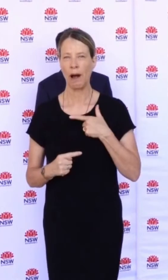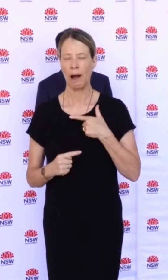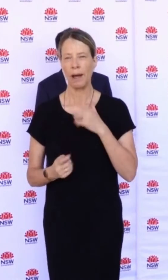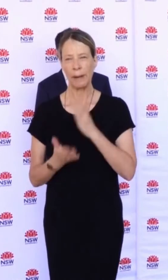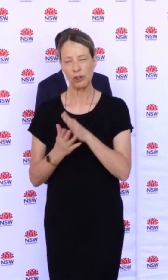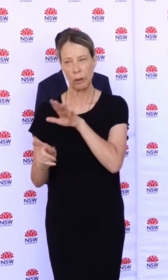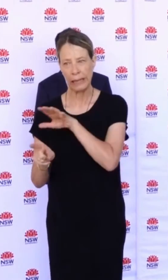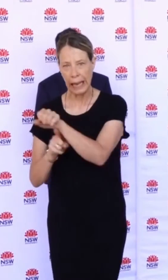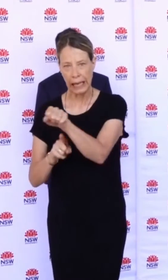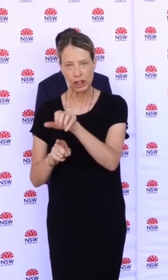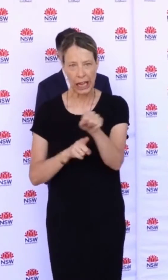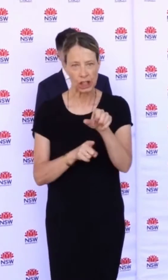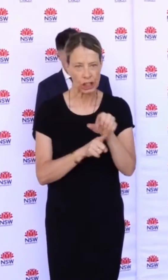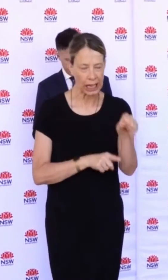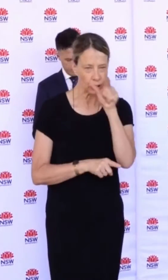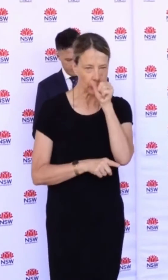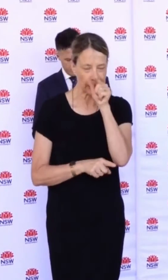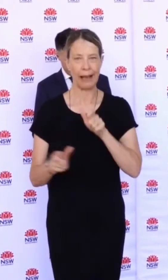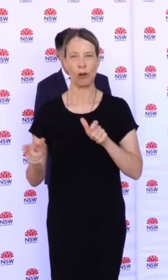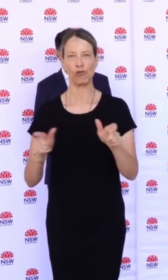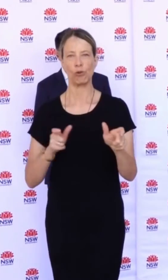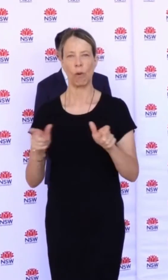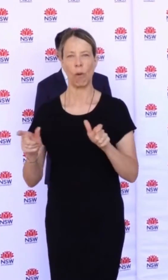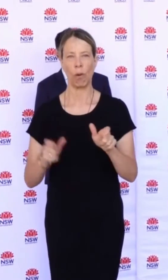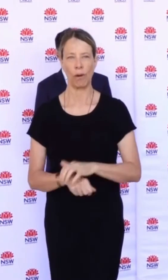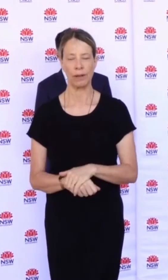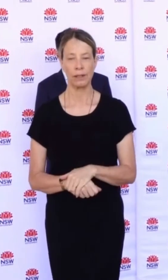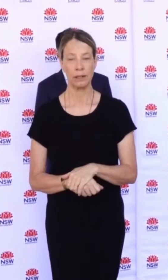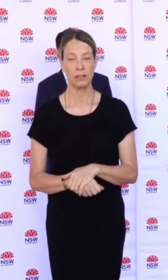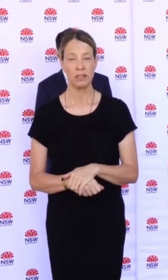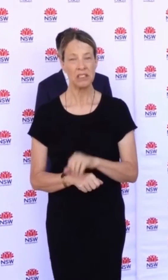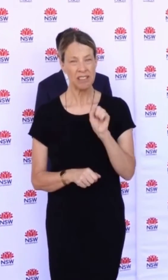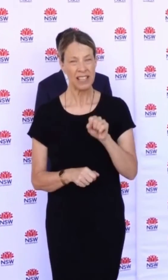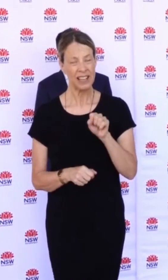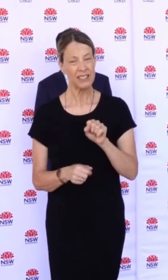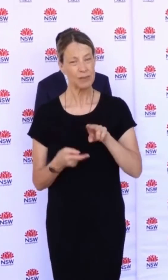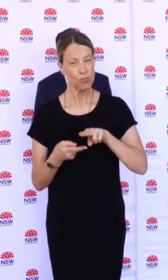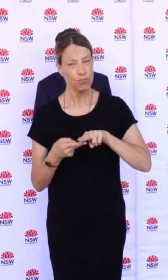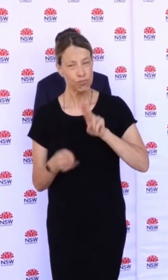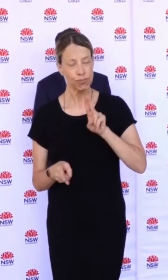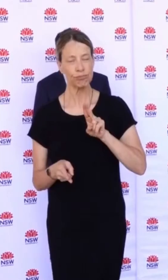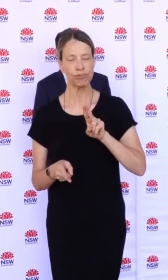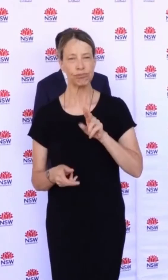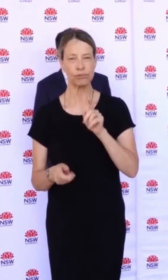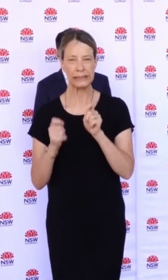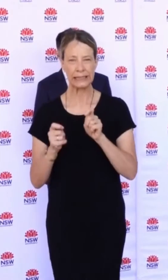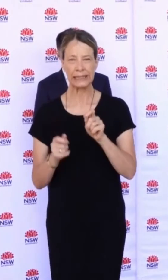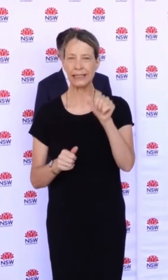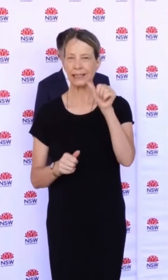possible case. That said, we've seen better numbers in the last couple of days with